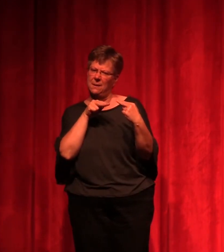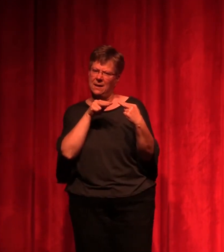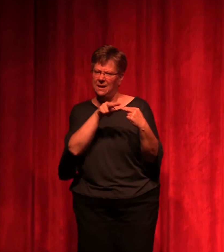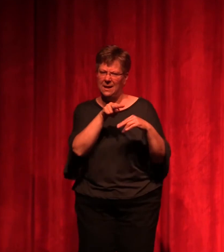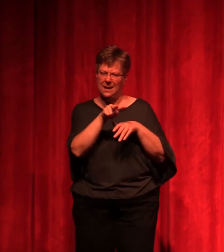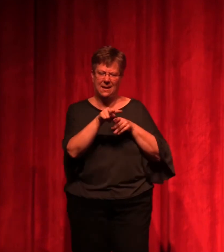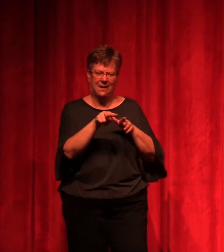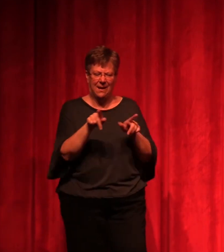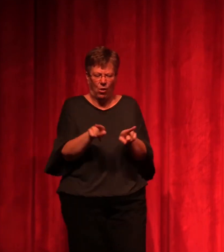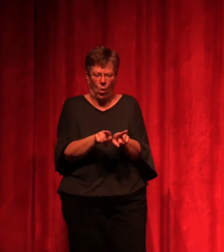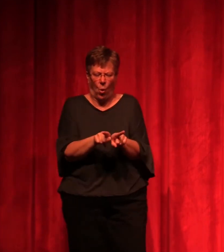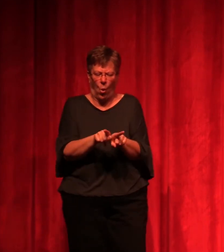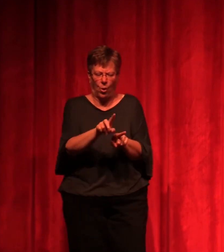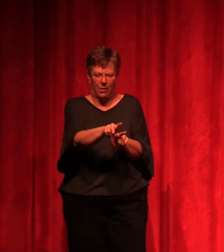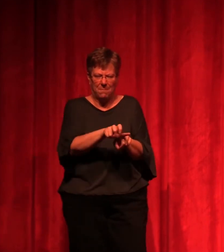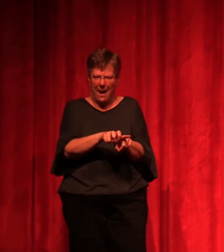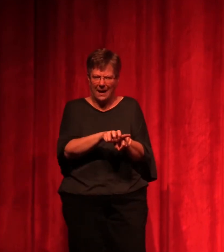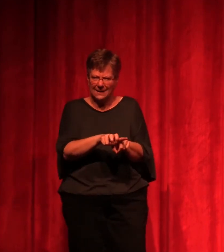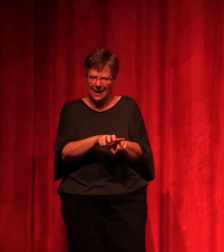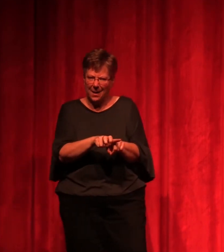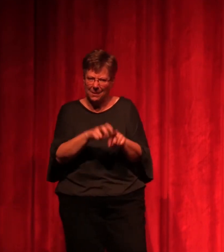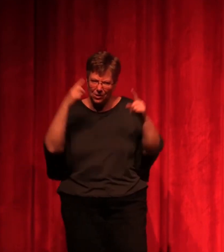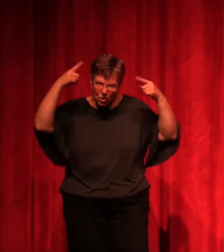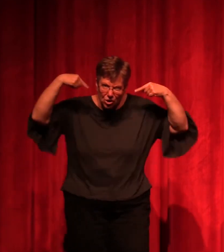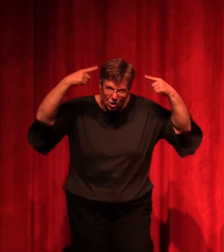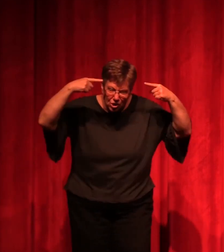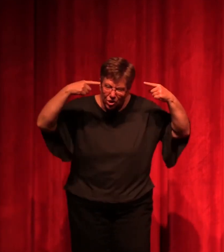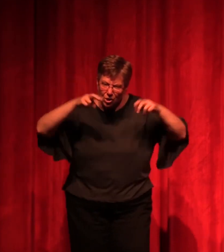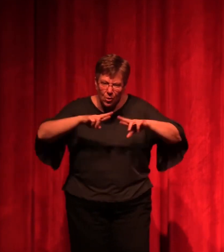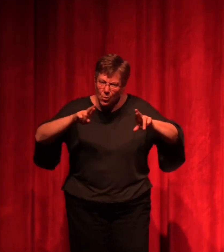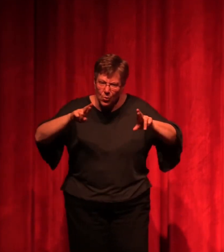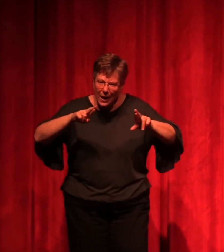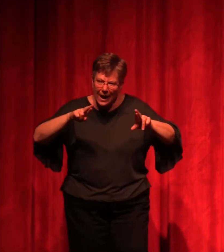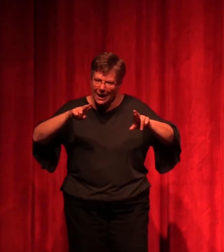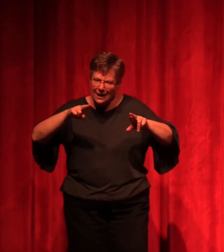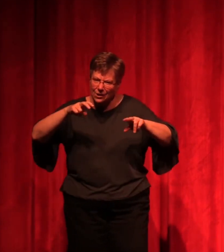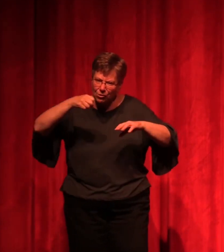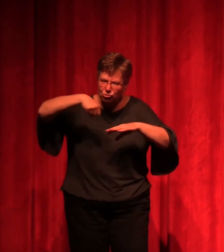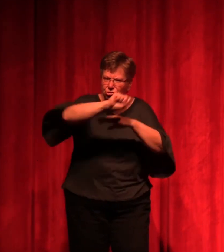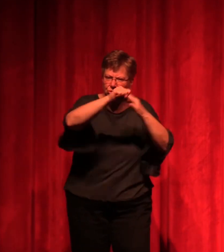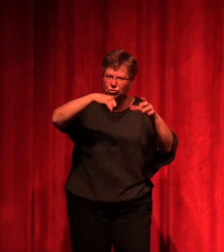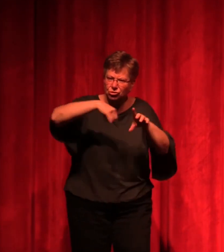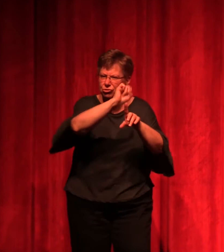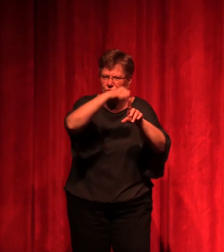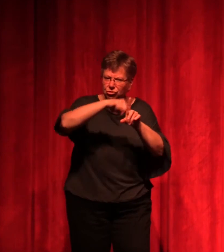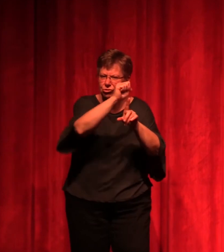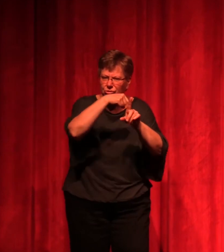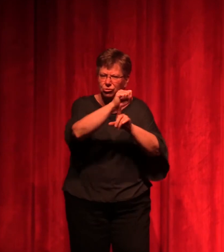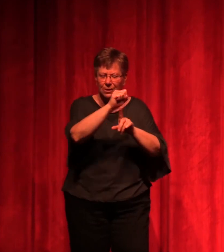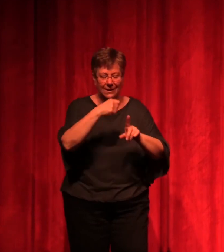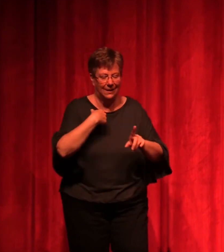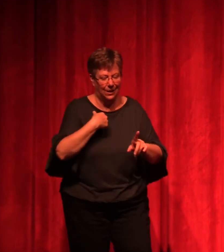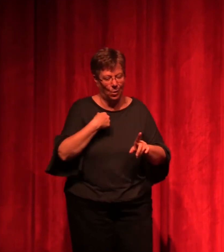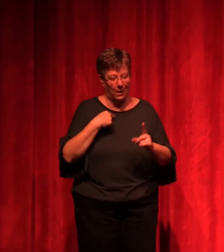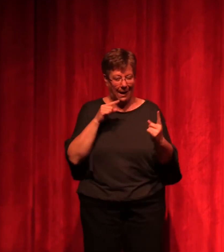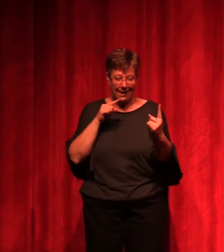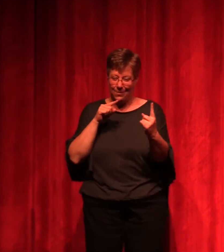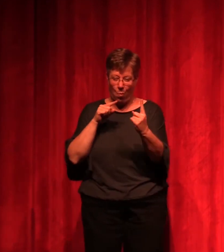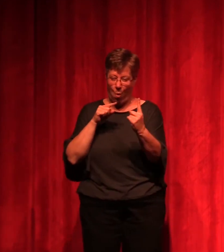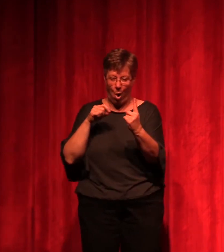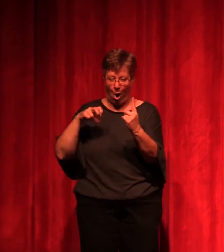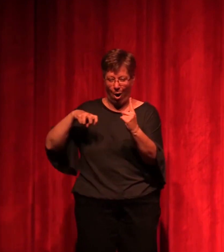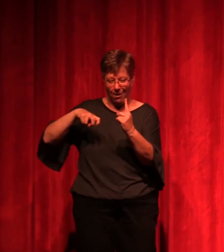into a corner. He's got these antlers, and he kind of gets down to me, and I start walking to him, you know, hand out, don't look at him, you know, he's gonna sniff